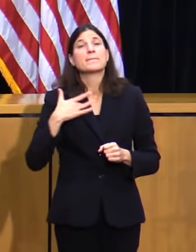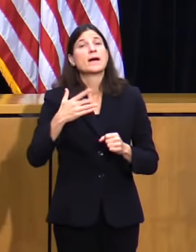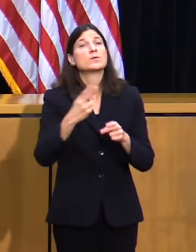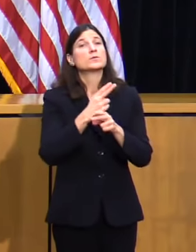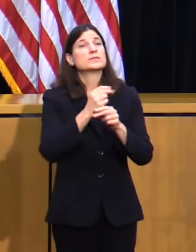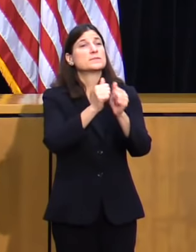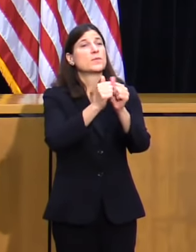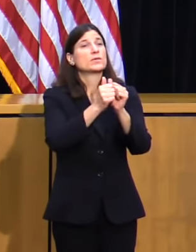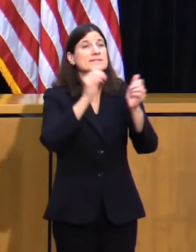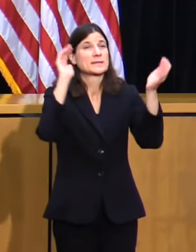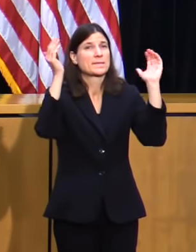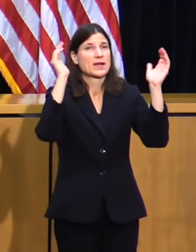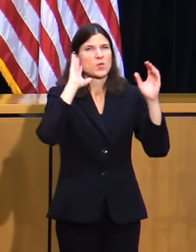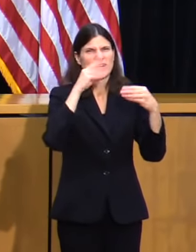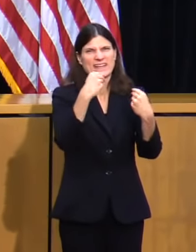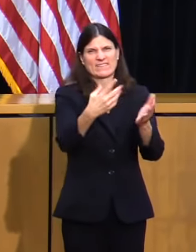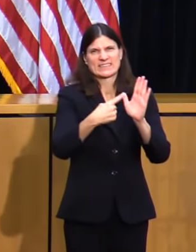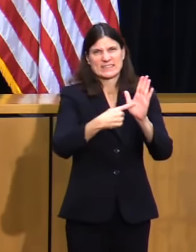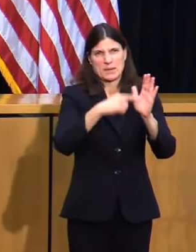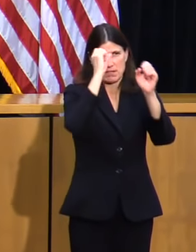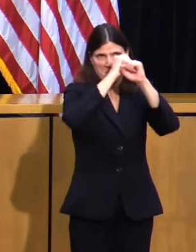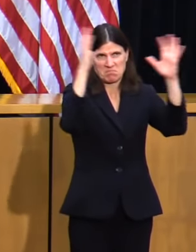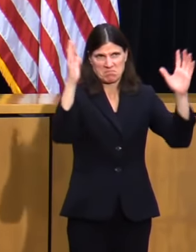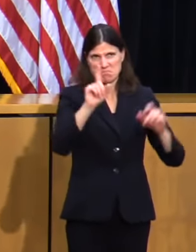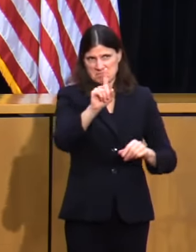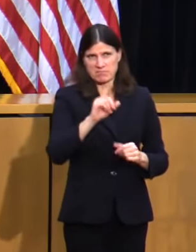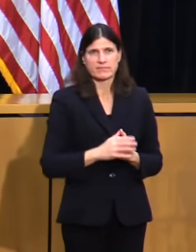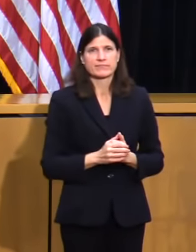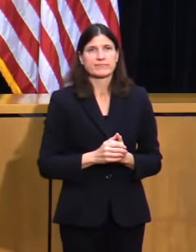But people need to understand